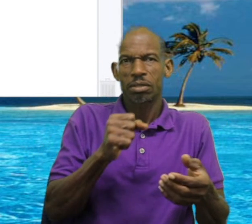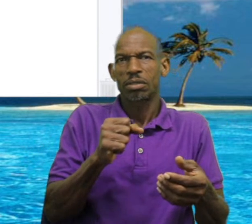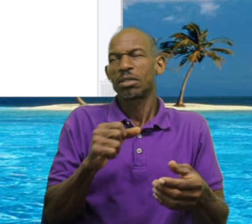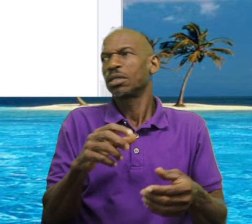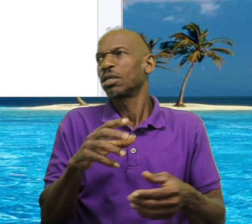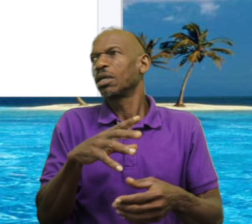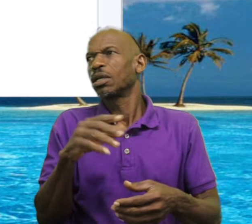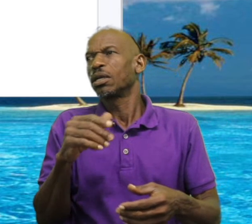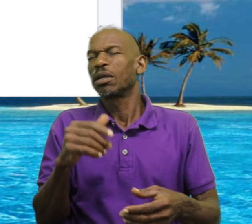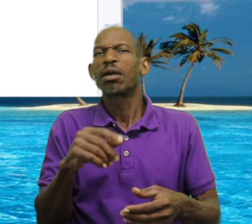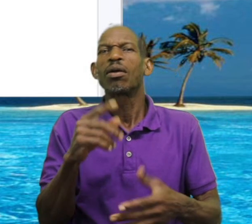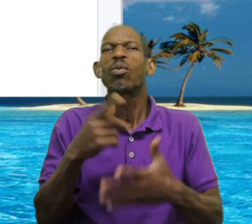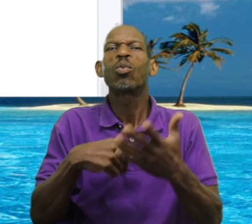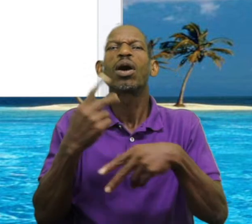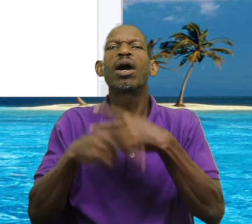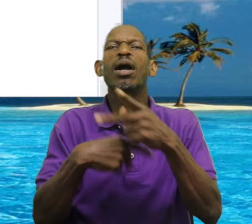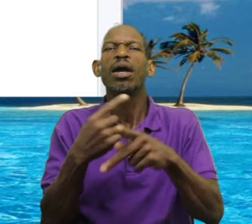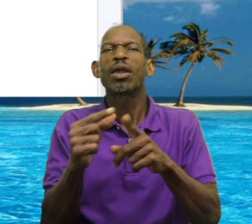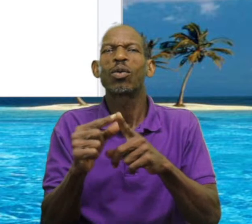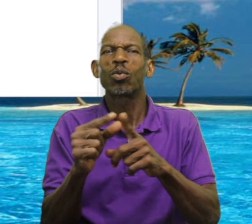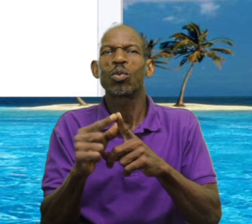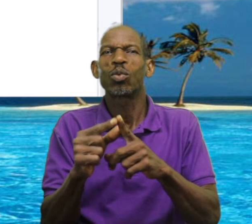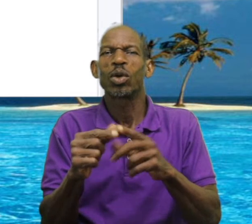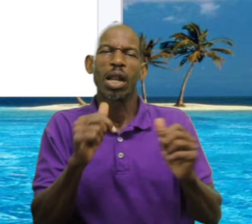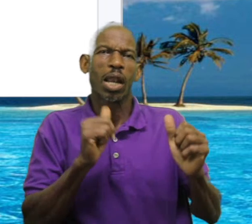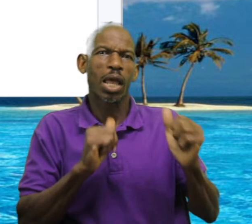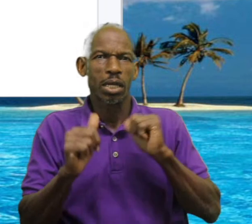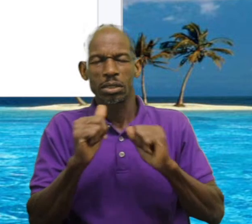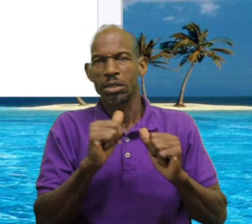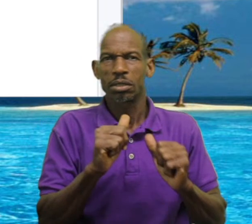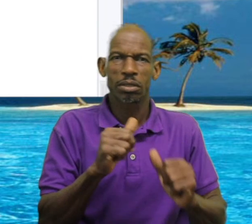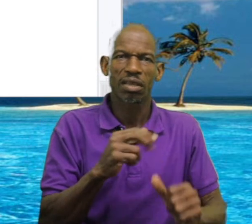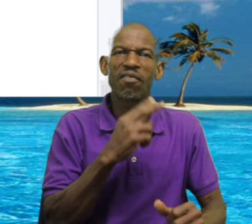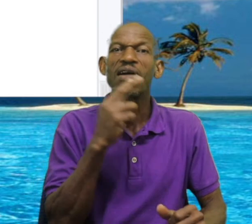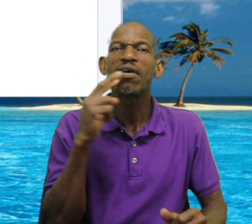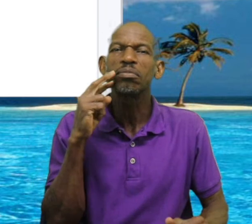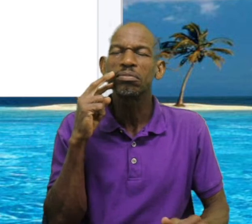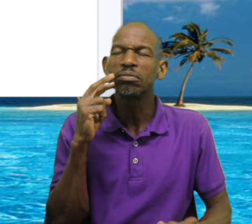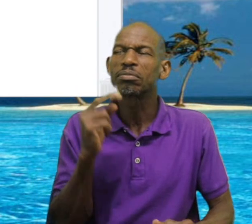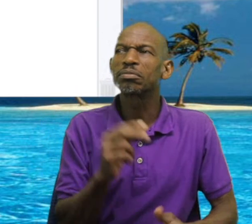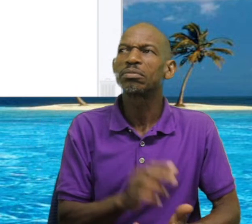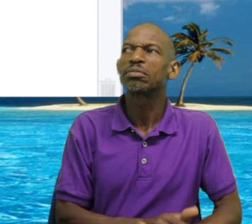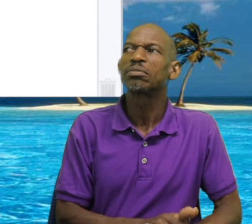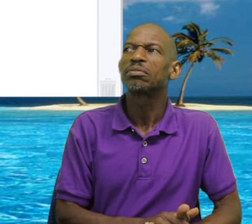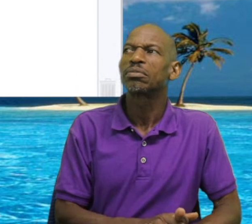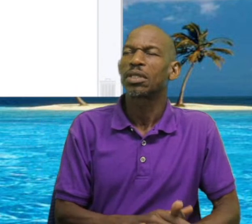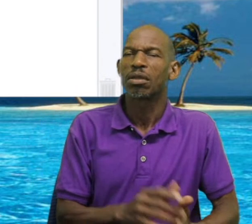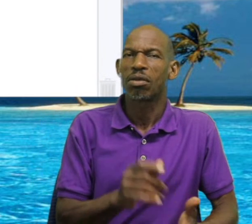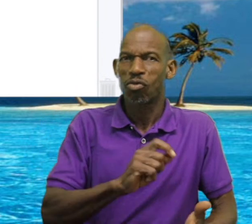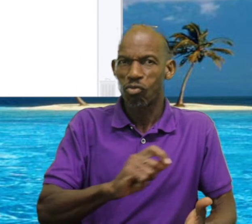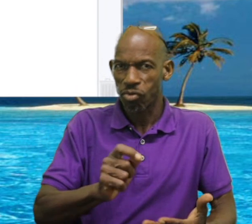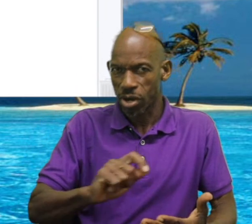know, reads is an action word. So that is a verb. Writes is a verb.